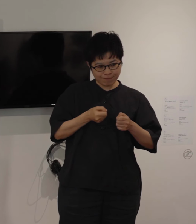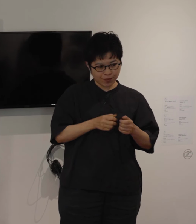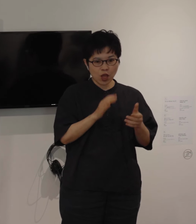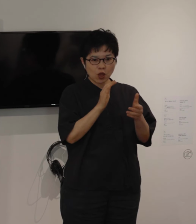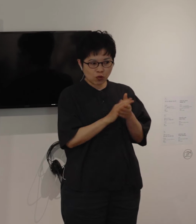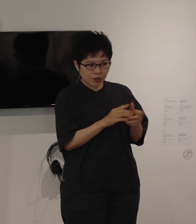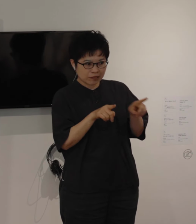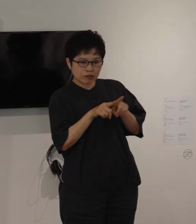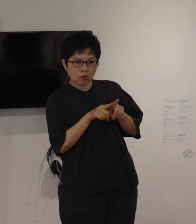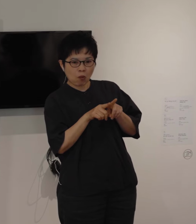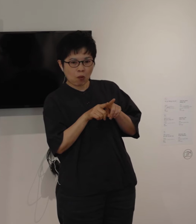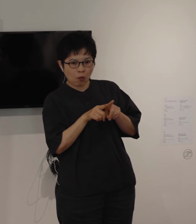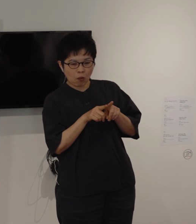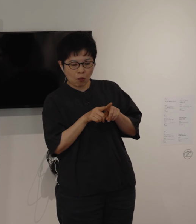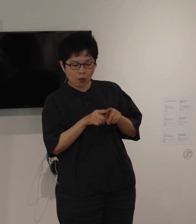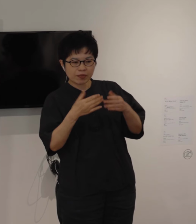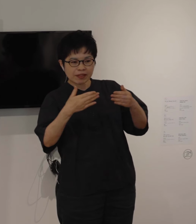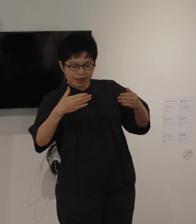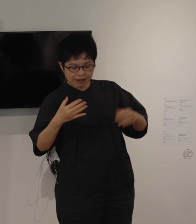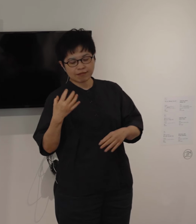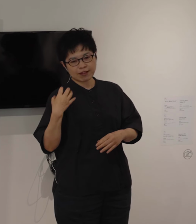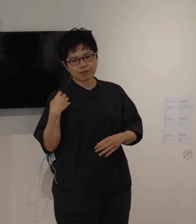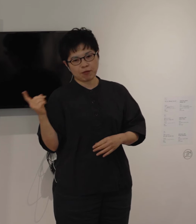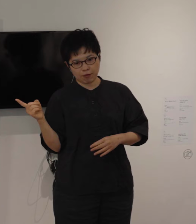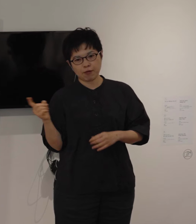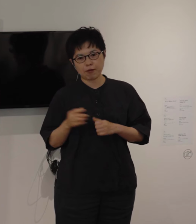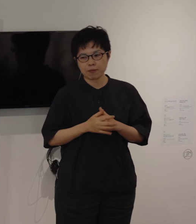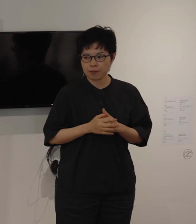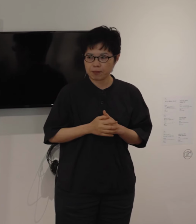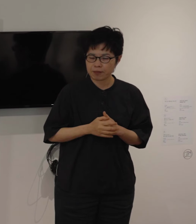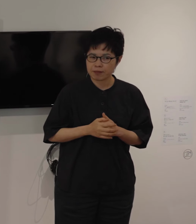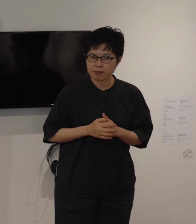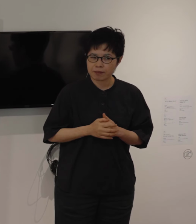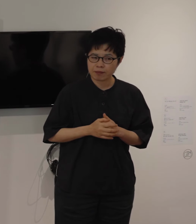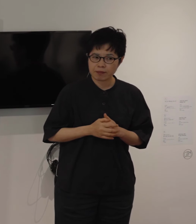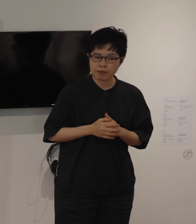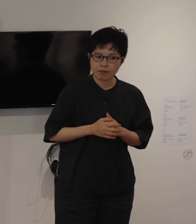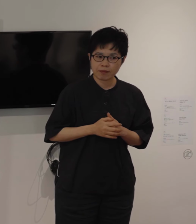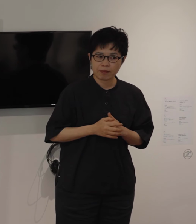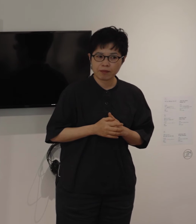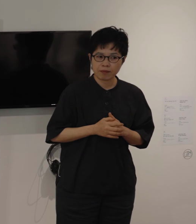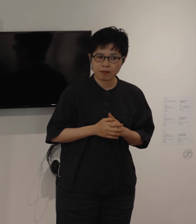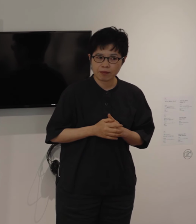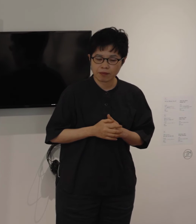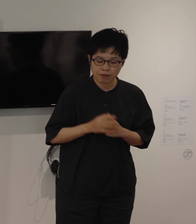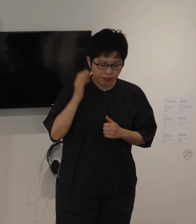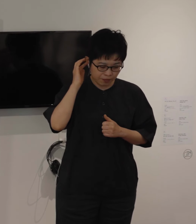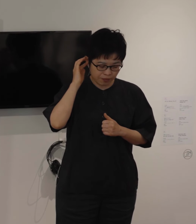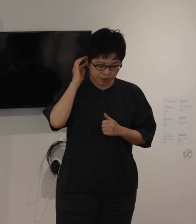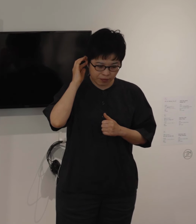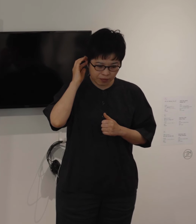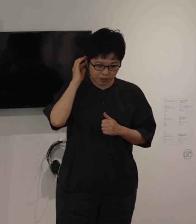involved. Everyone was involved on an equal footing, and they were very much involved in every decision that was made. So they were involved